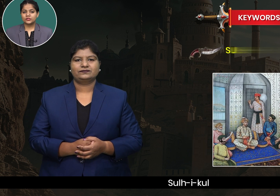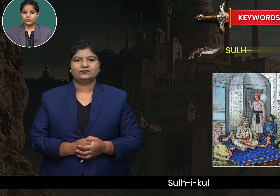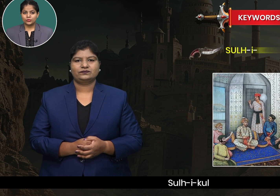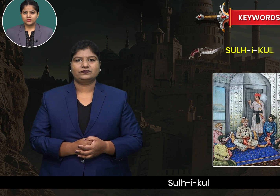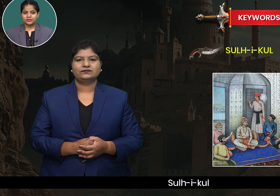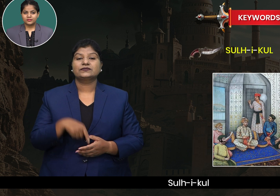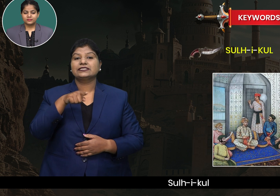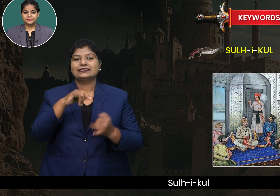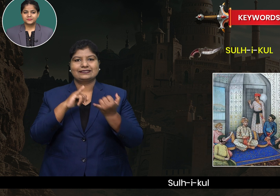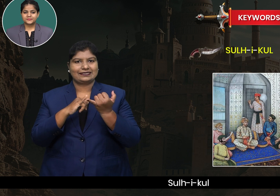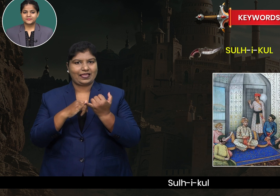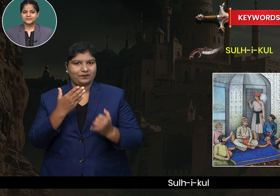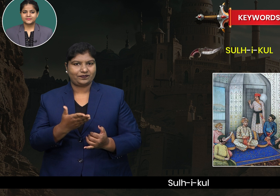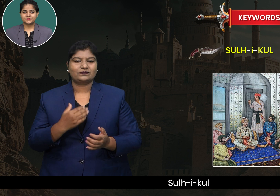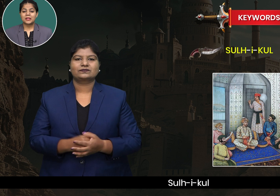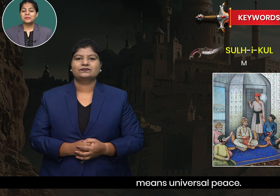Sul-e-Kul